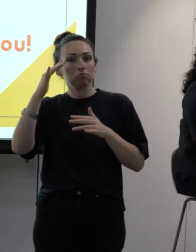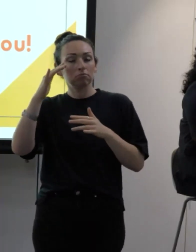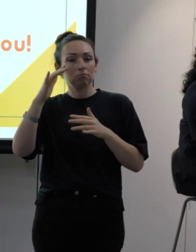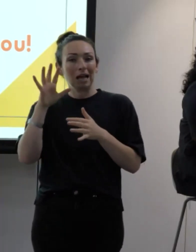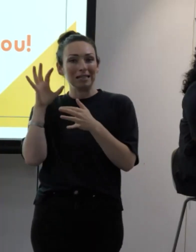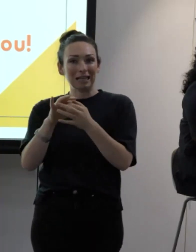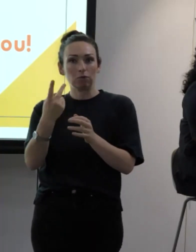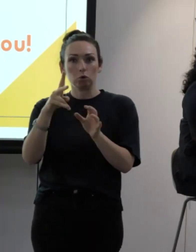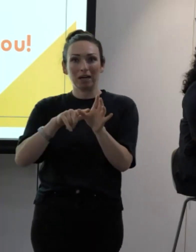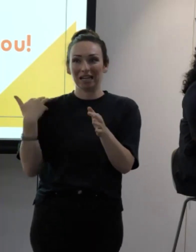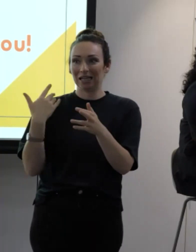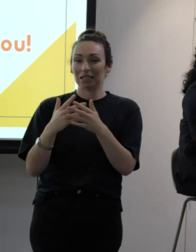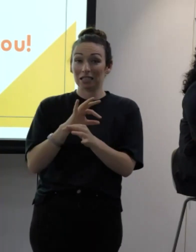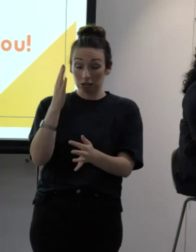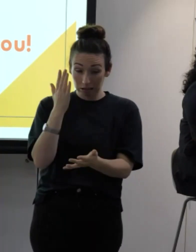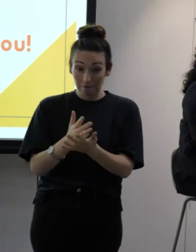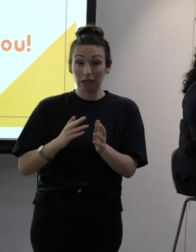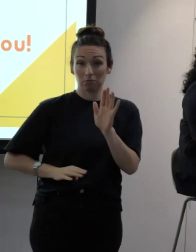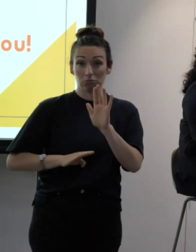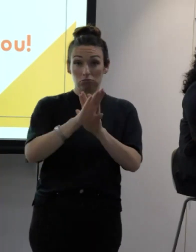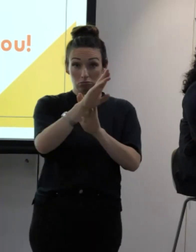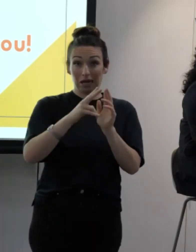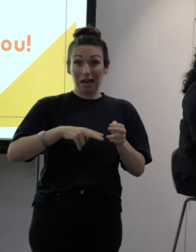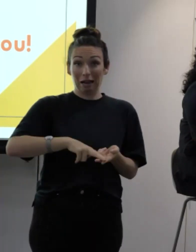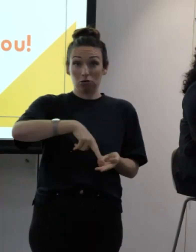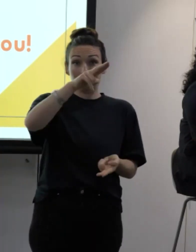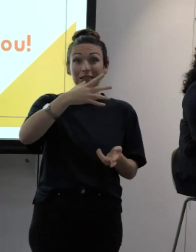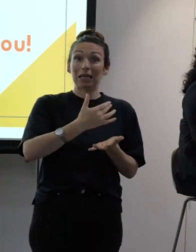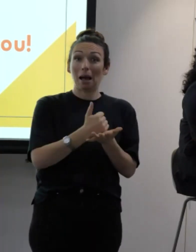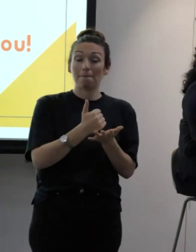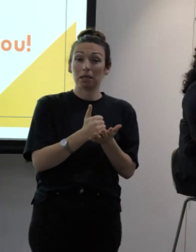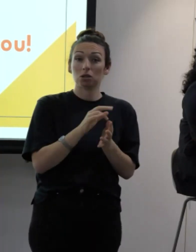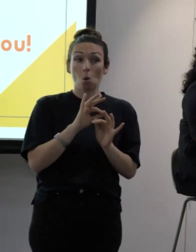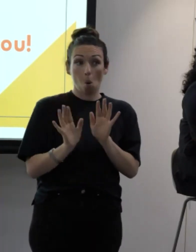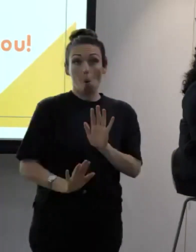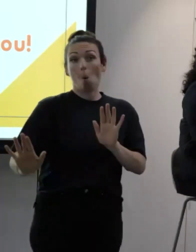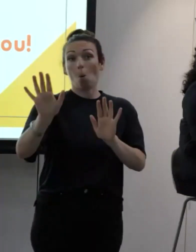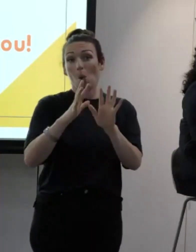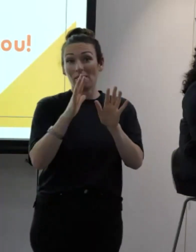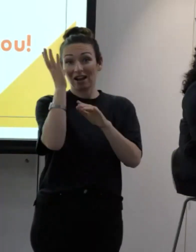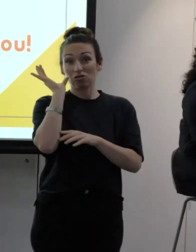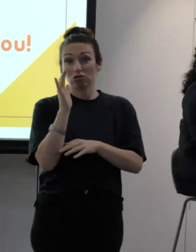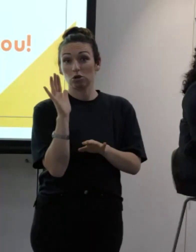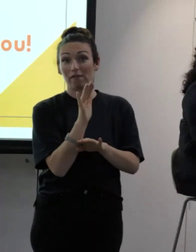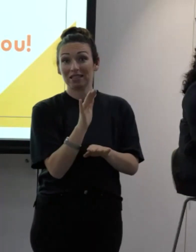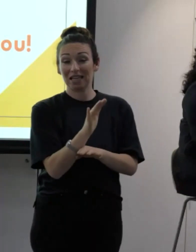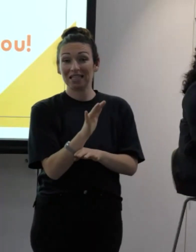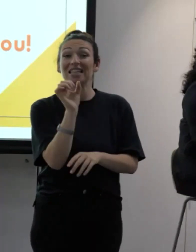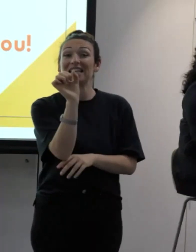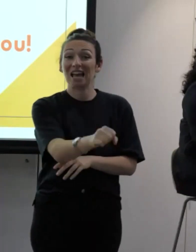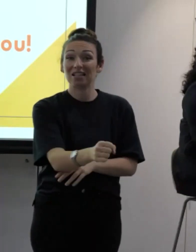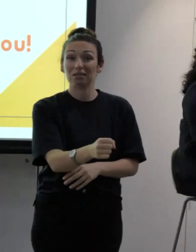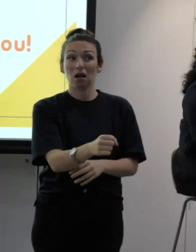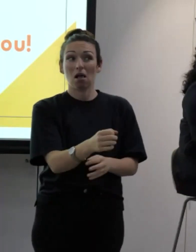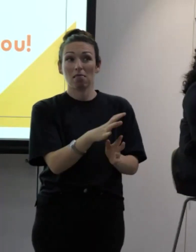a definite increase. It's not just in diagnosis, but in all of those countries. And certainly the incidence is different in varying countries,